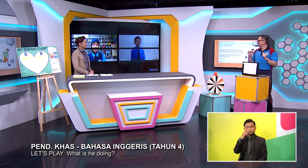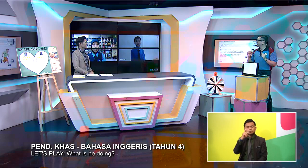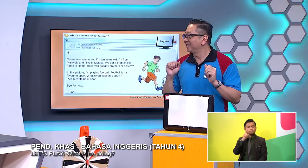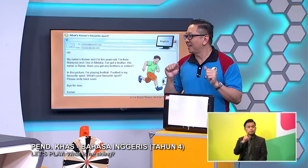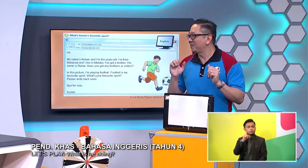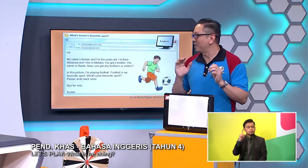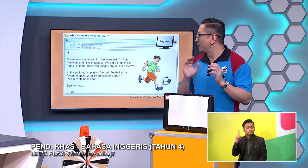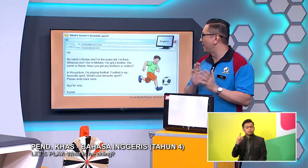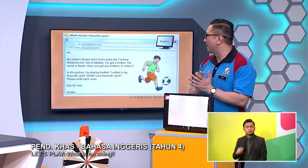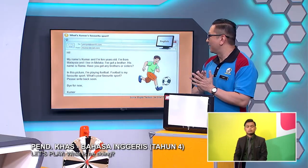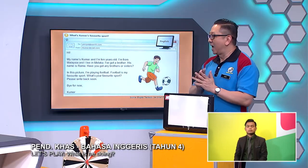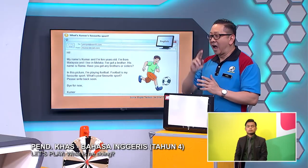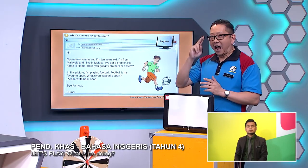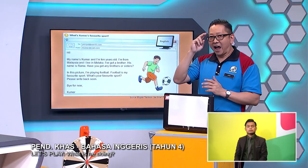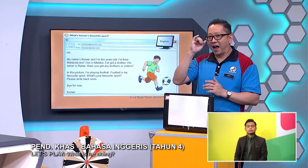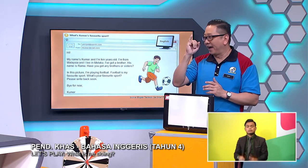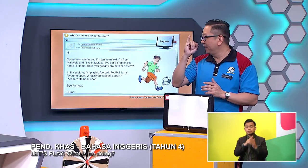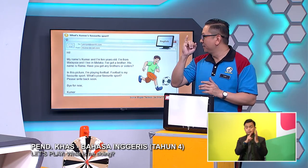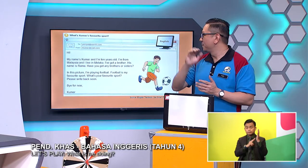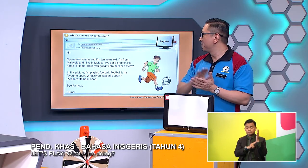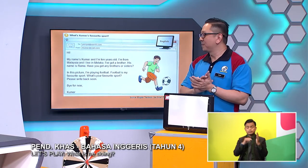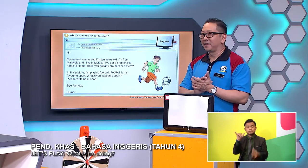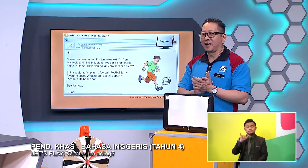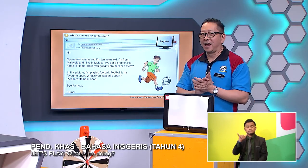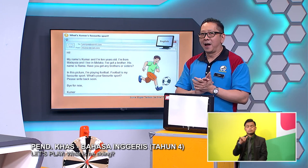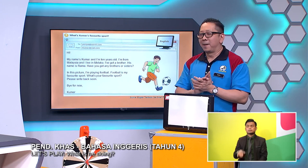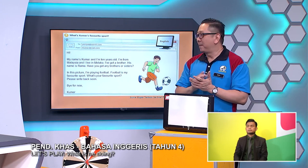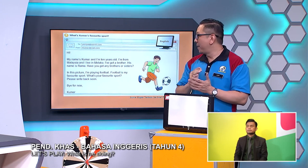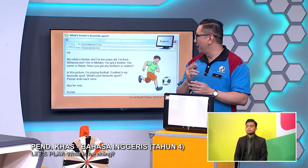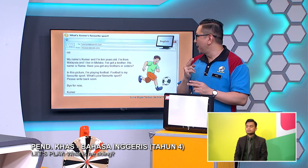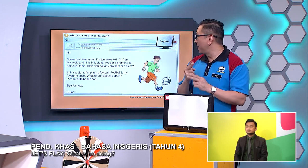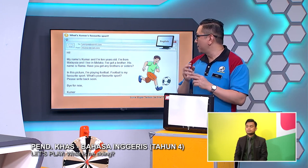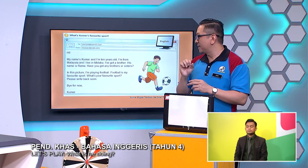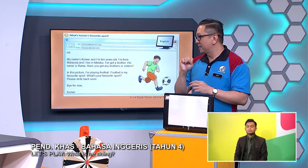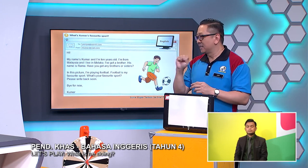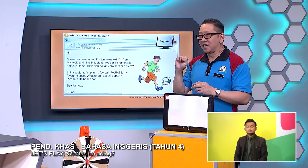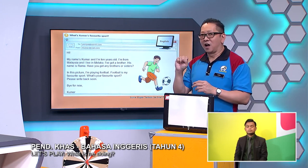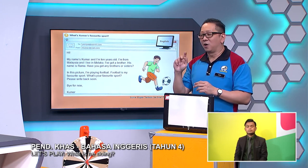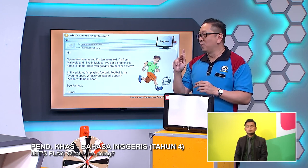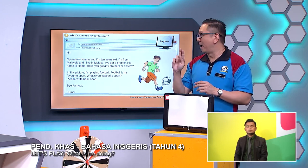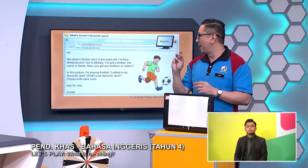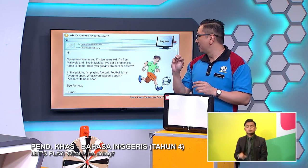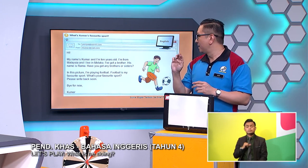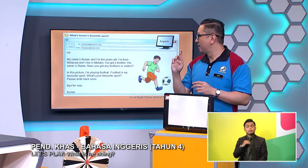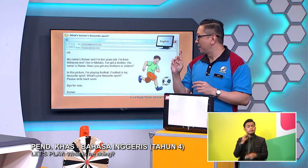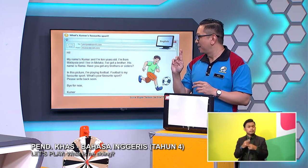children. Let's read together. Hi, my name's